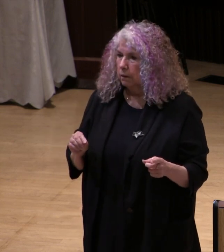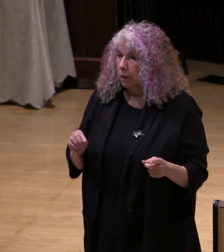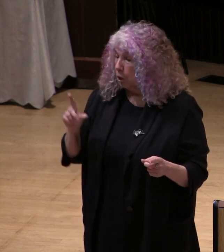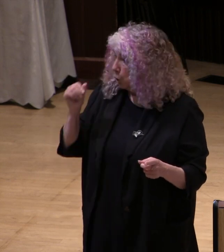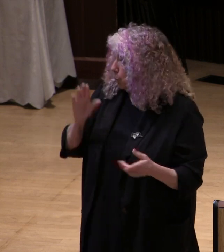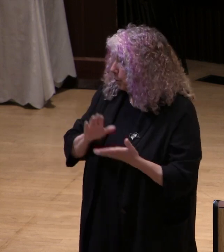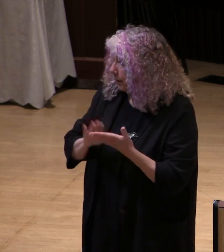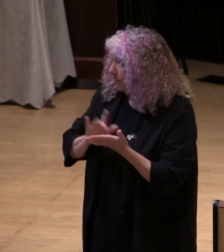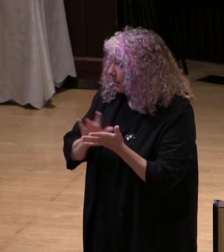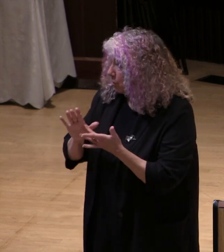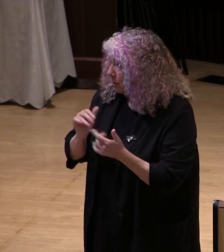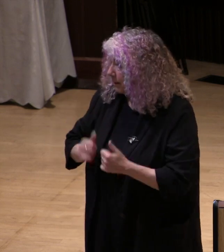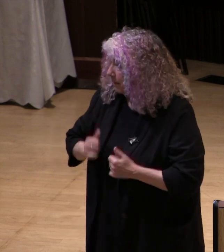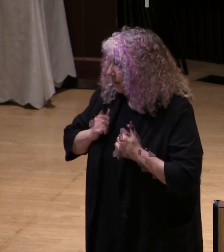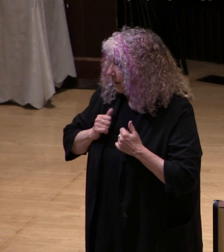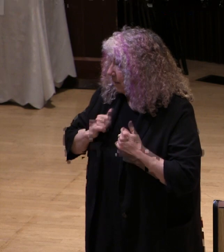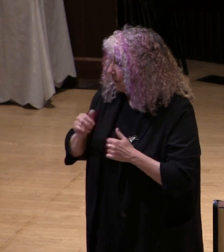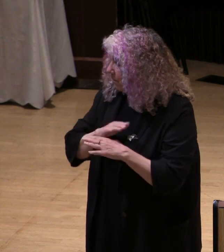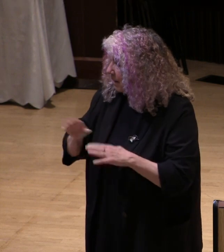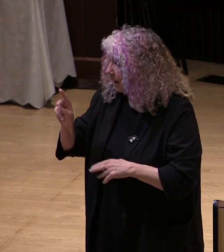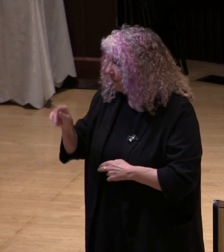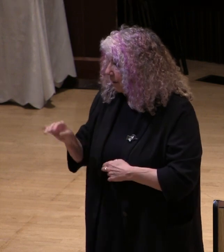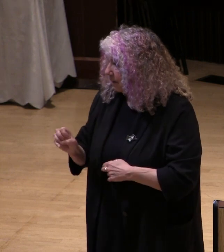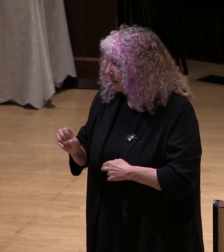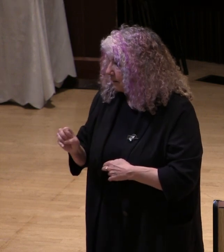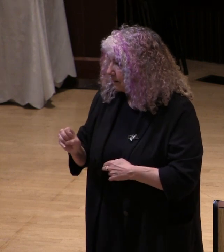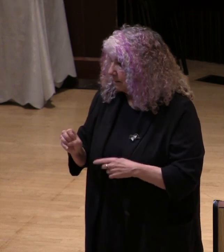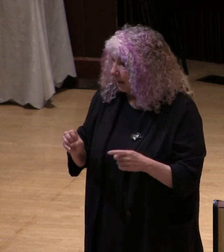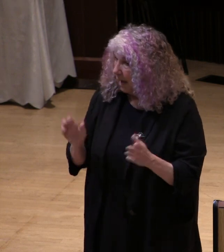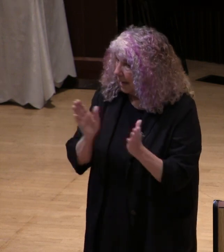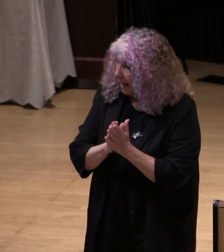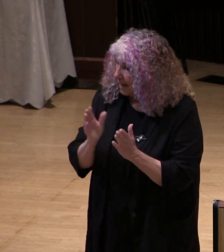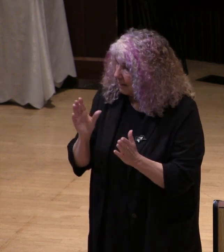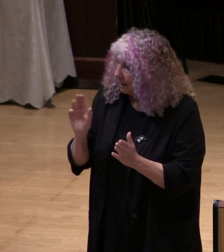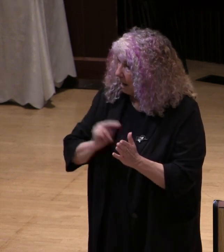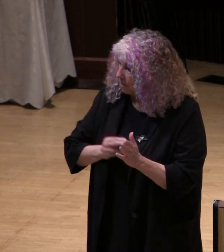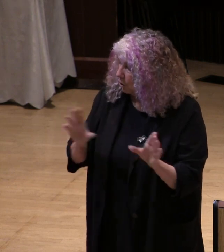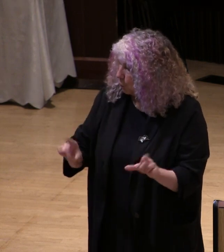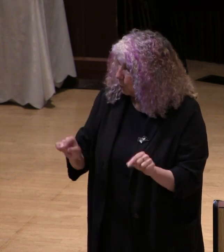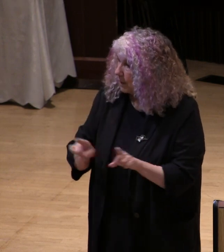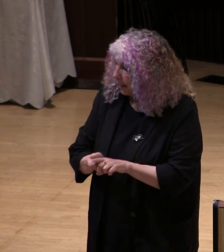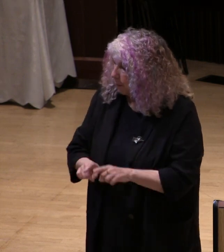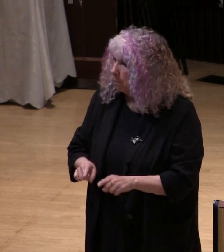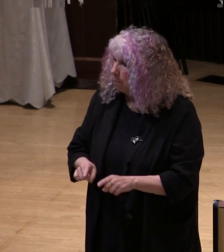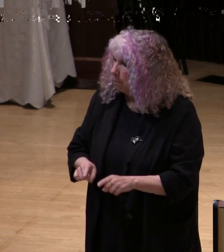Do you believe that Jesus lived a life of nonviolence and asks us to be nonviolent with